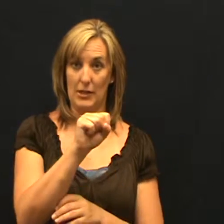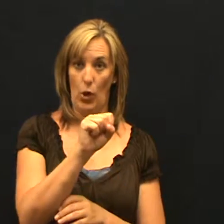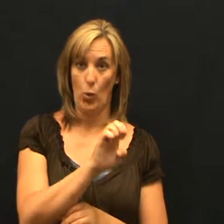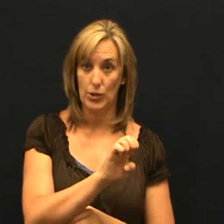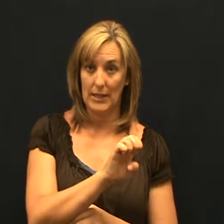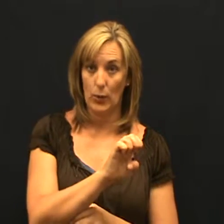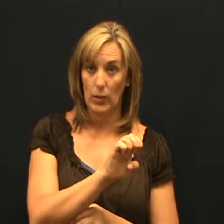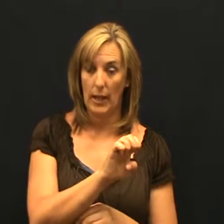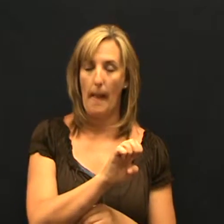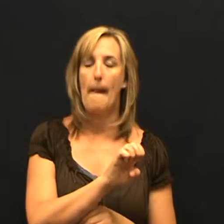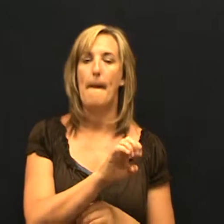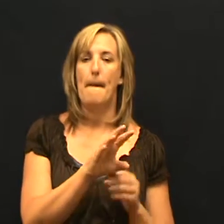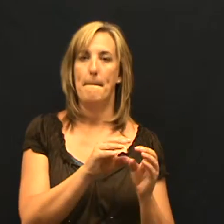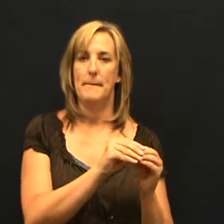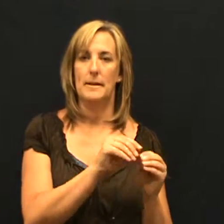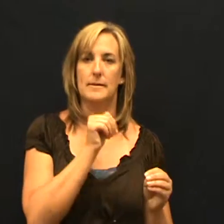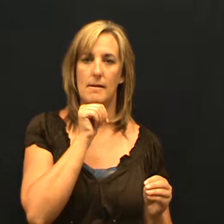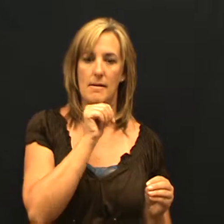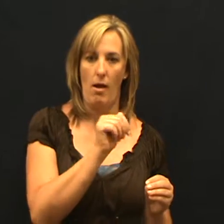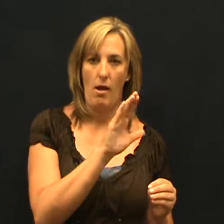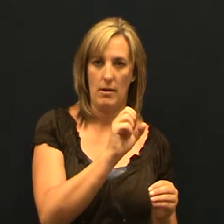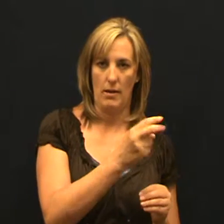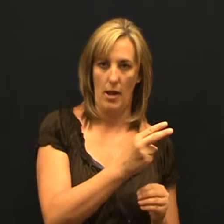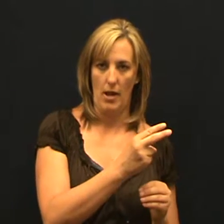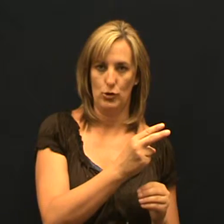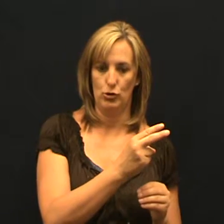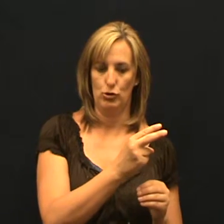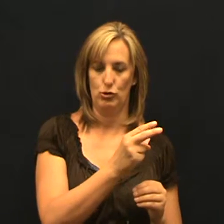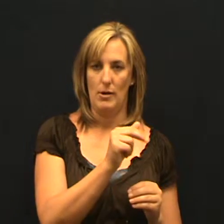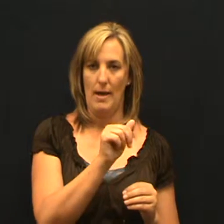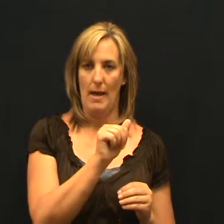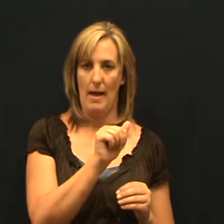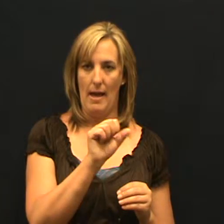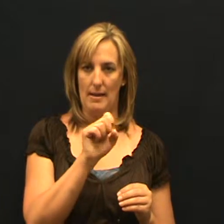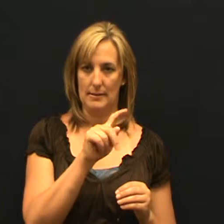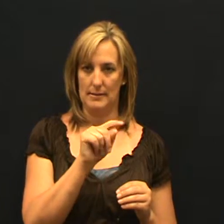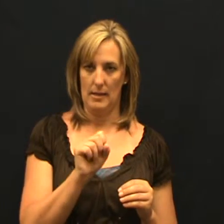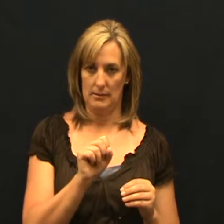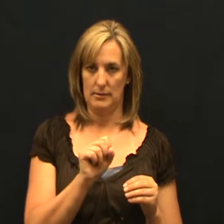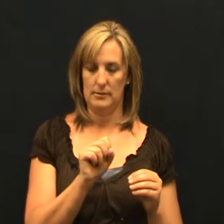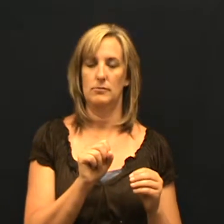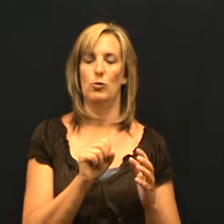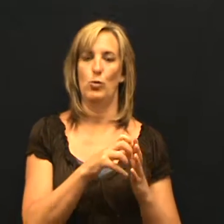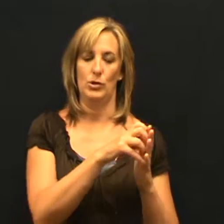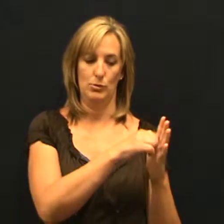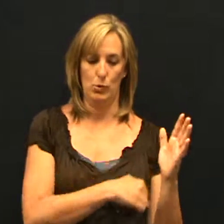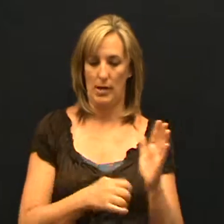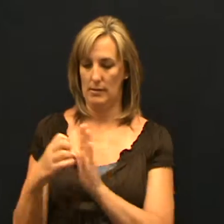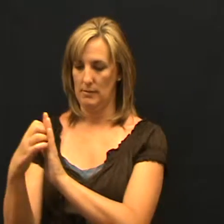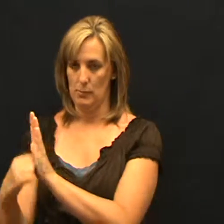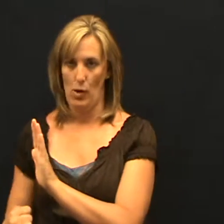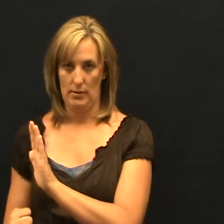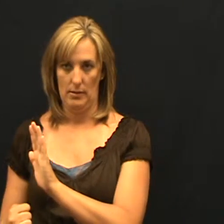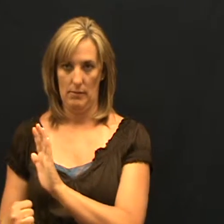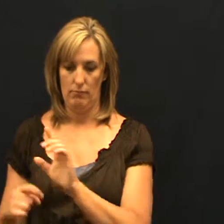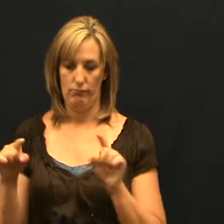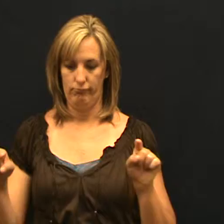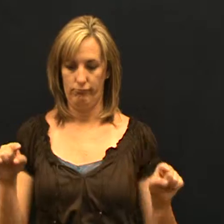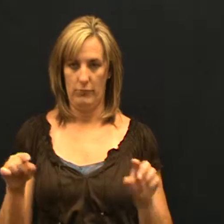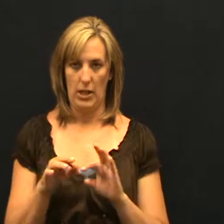non-cash assets. All we're doing is subtracting non-cash assets from both sides of that equation. And that allows us to figure out what